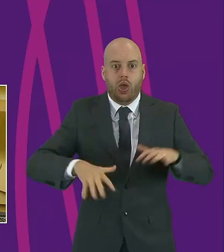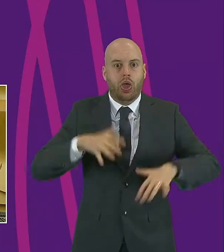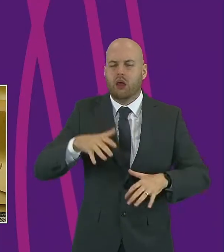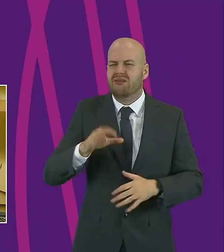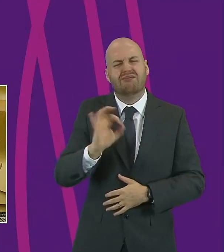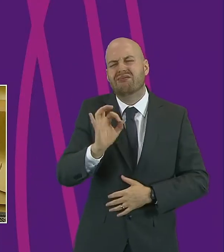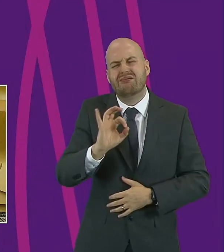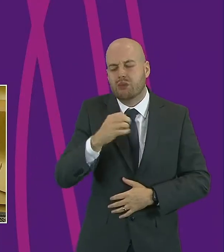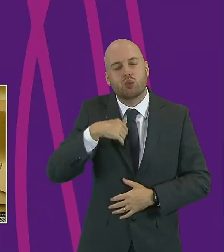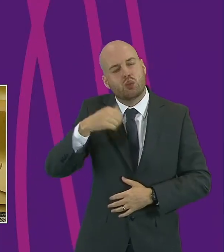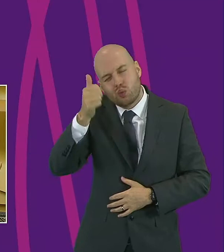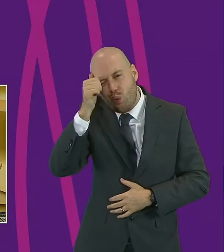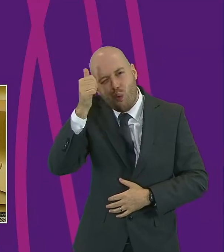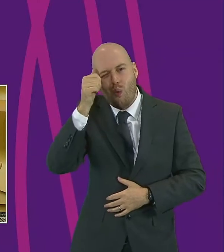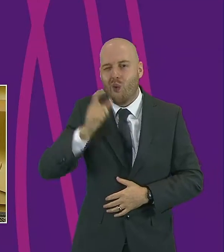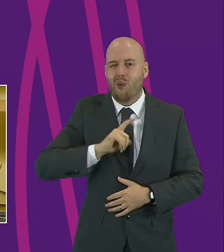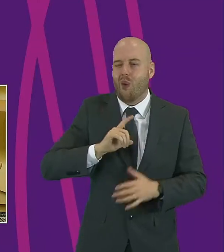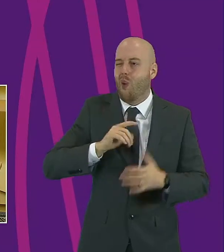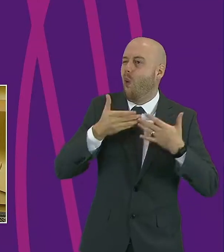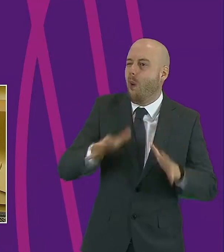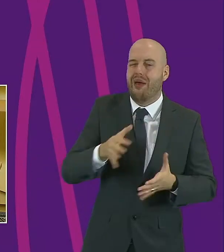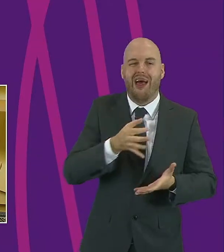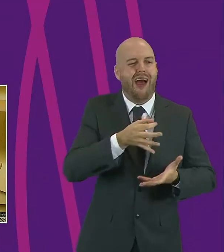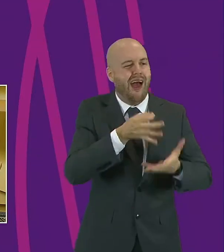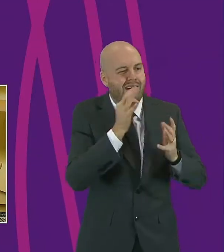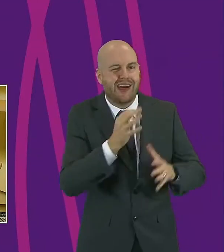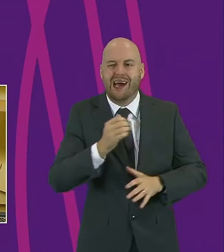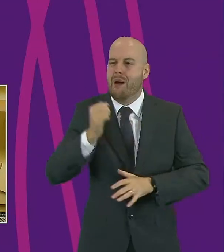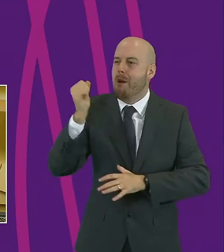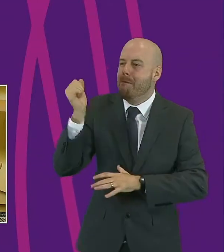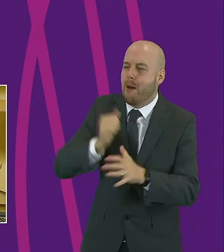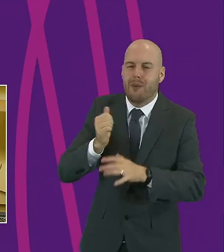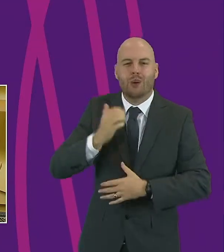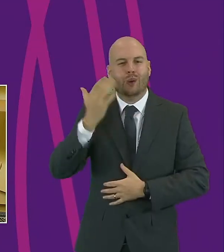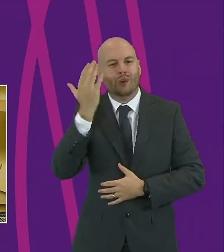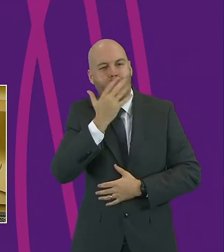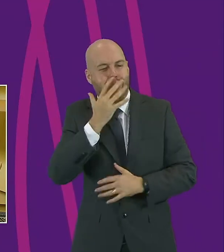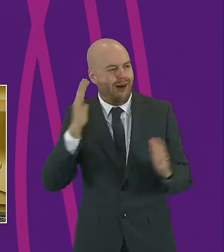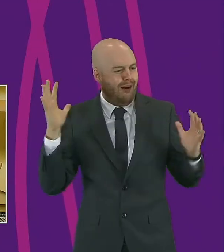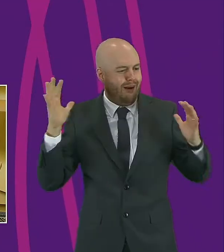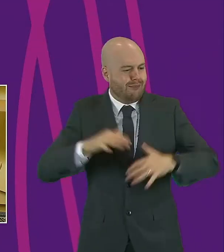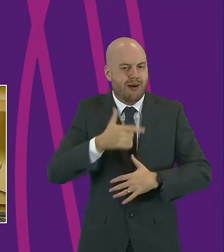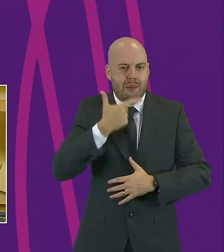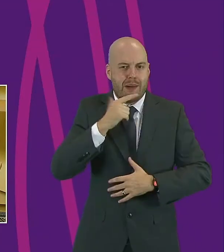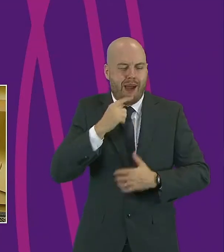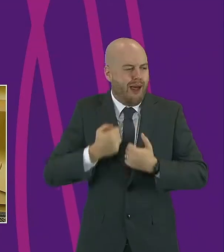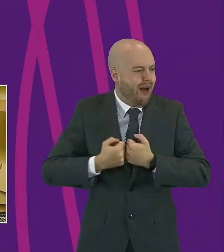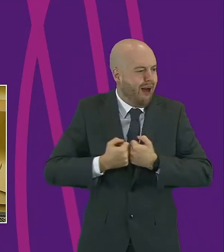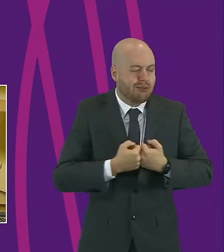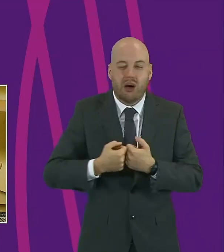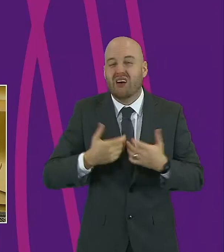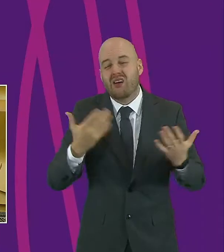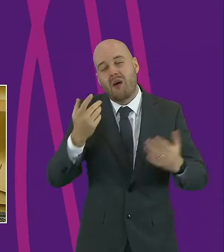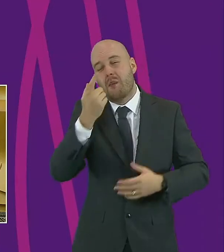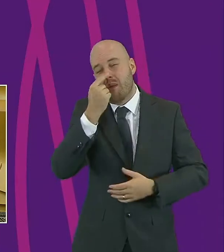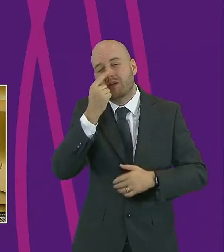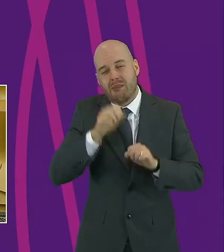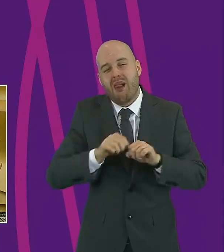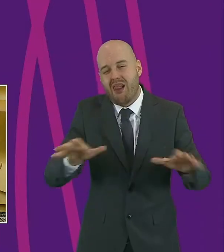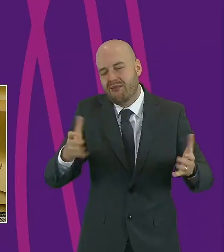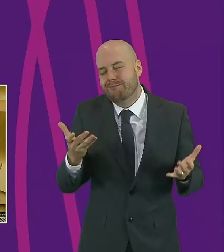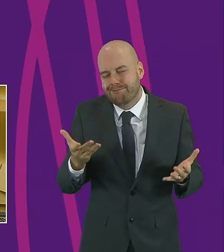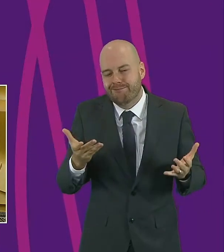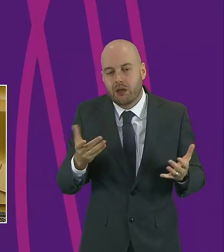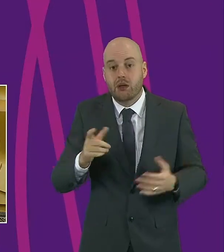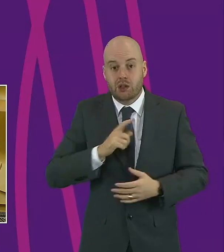bars, restaurants and cafes, might lead to an increase in cases. And indeed, two major risk factors have stood out in reports of recent clusters. As